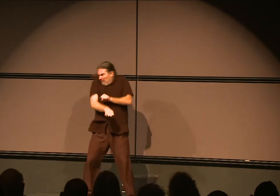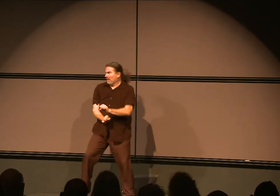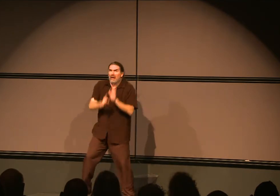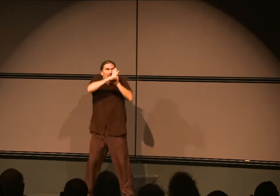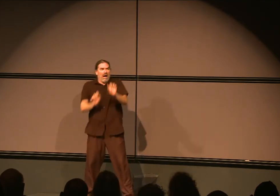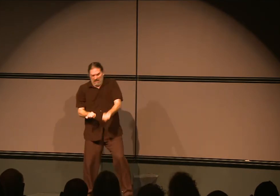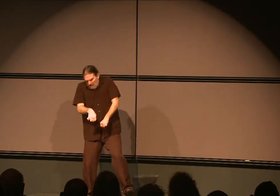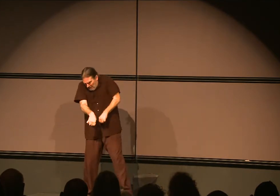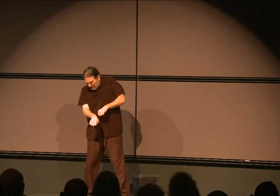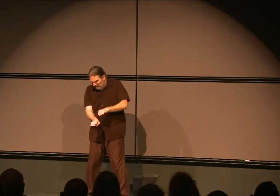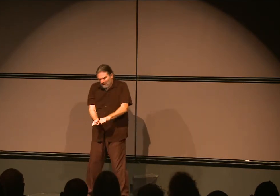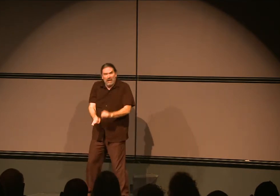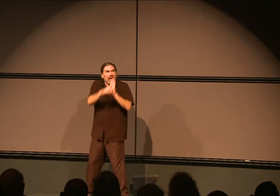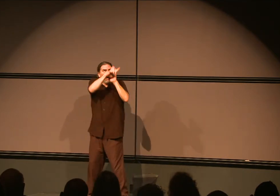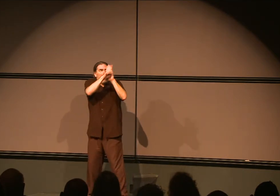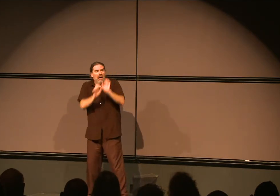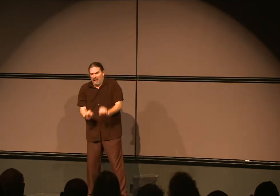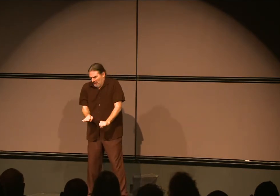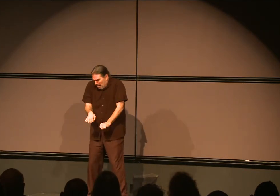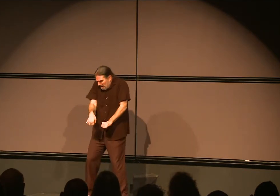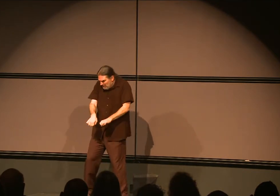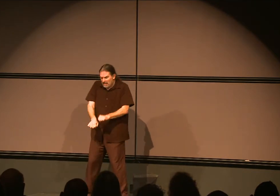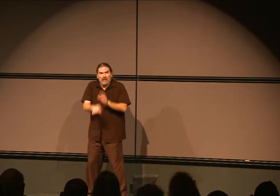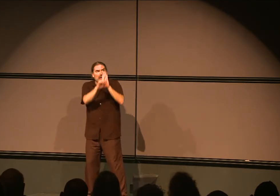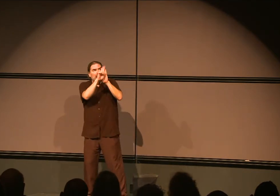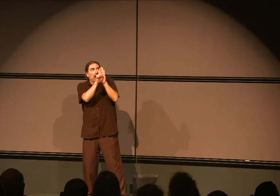Then turns it down cooler now.